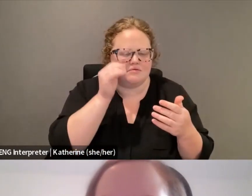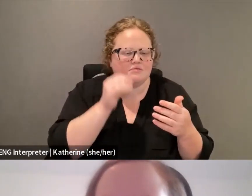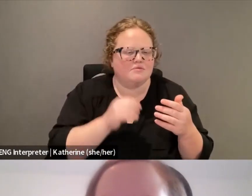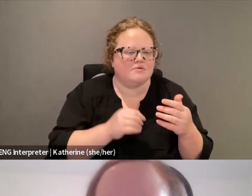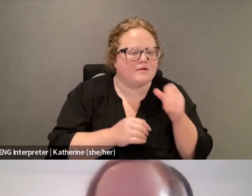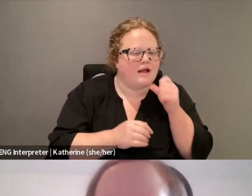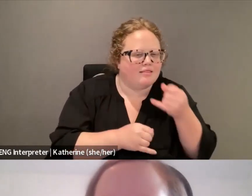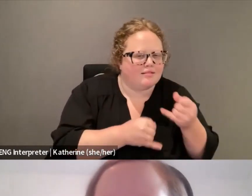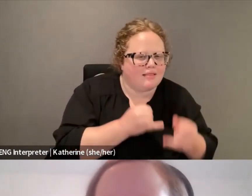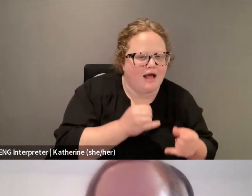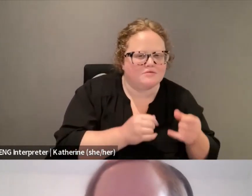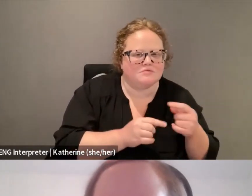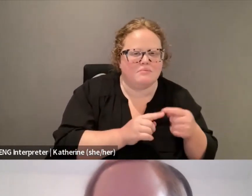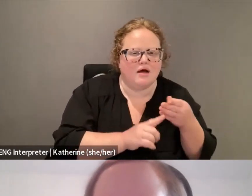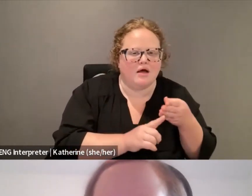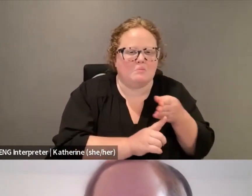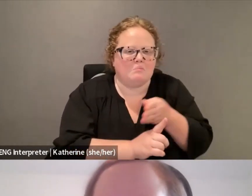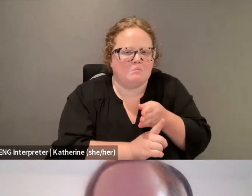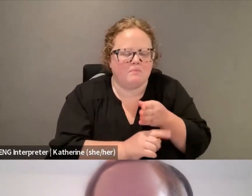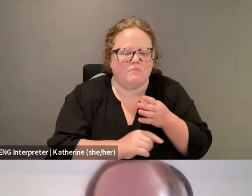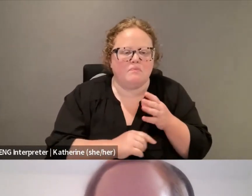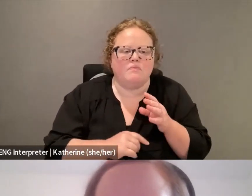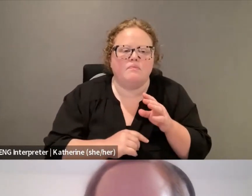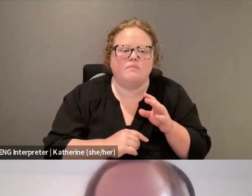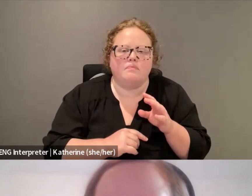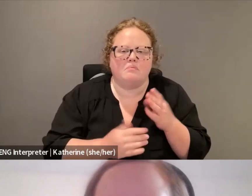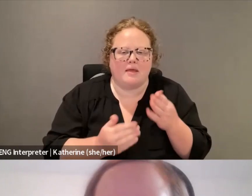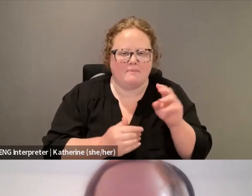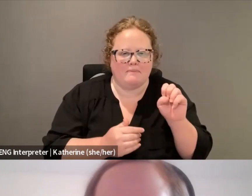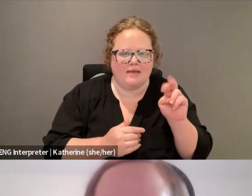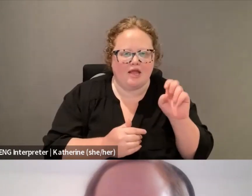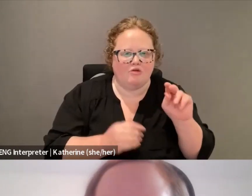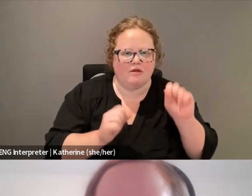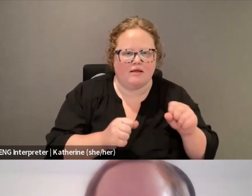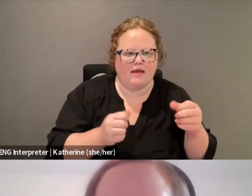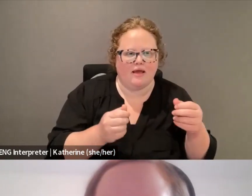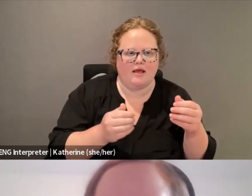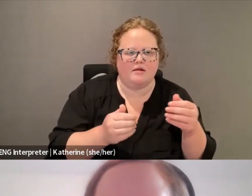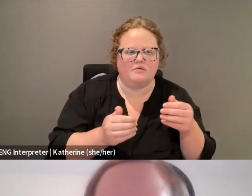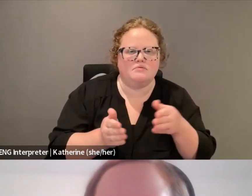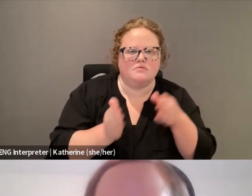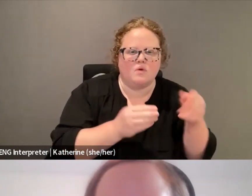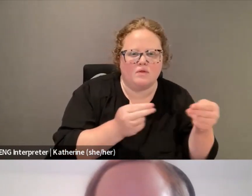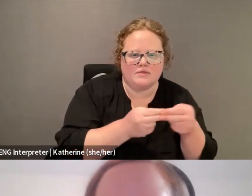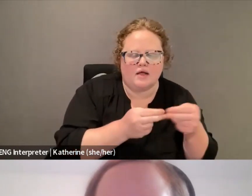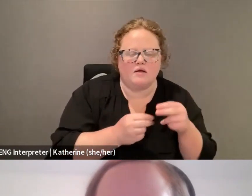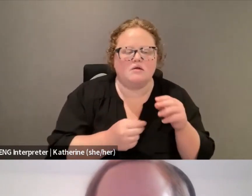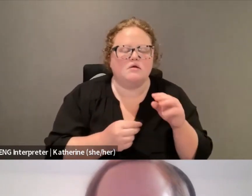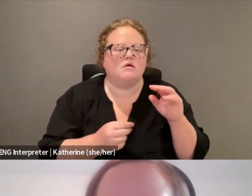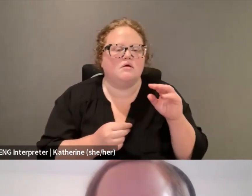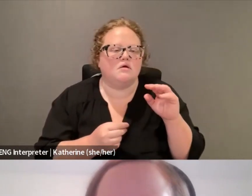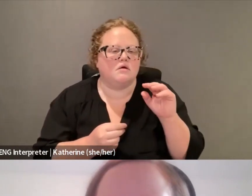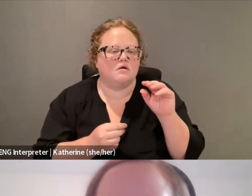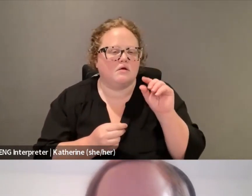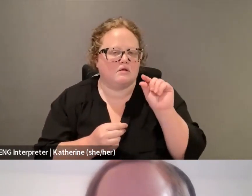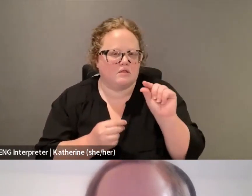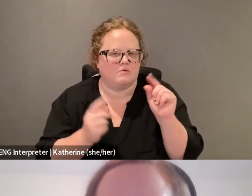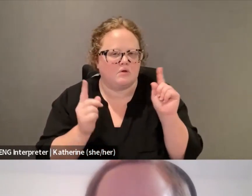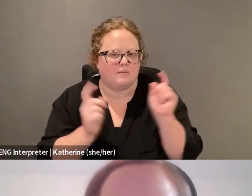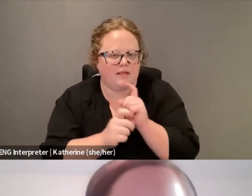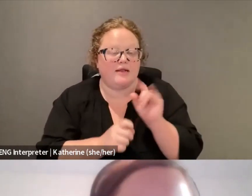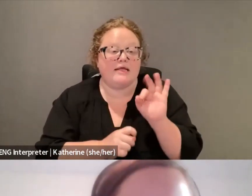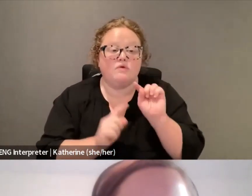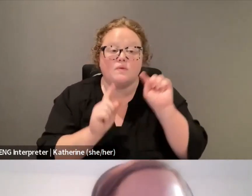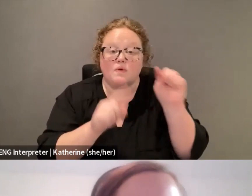up, you'll see that that website's a little complicated. When you go to that website, we have directions on